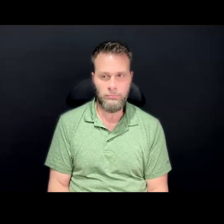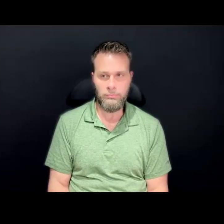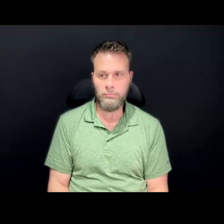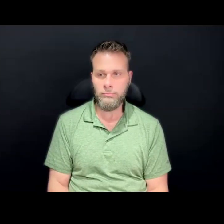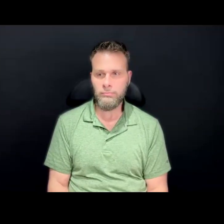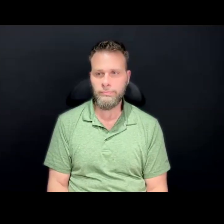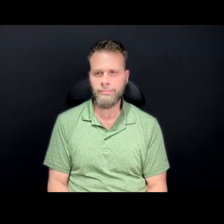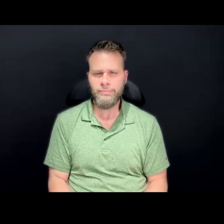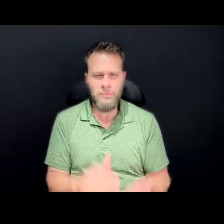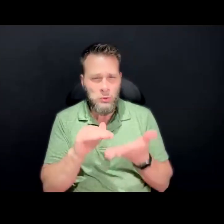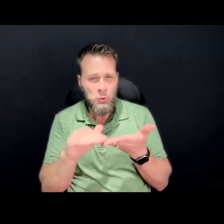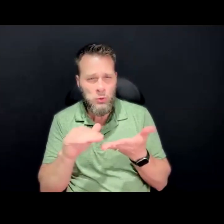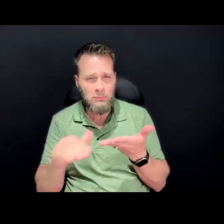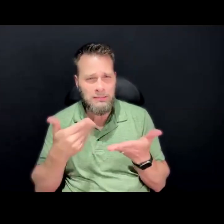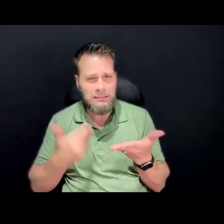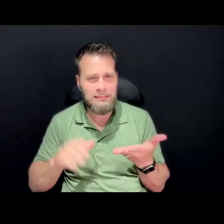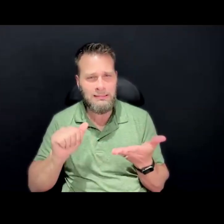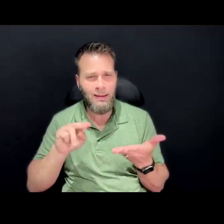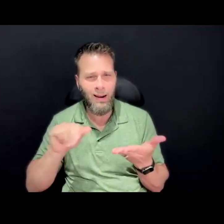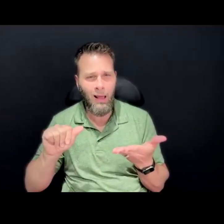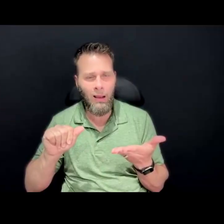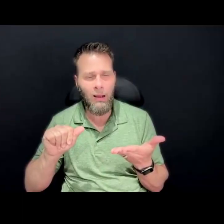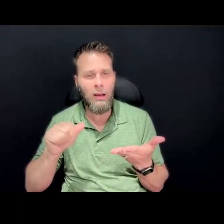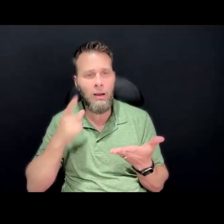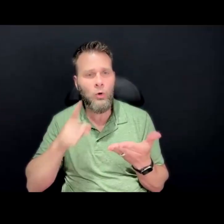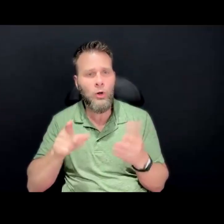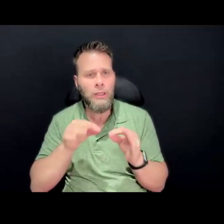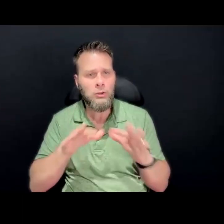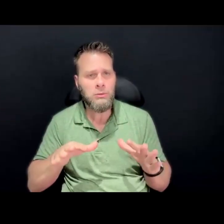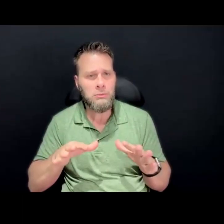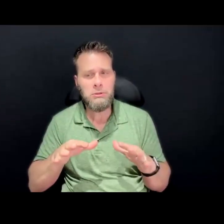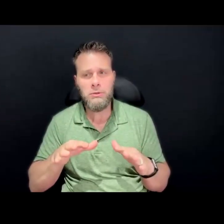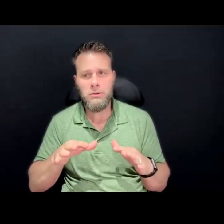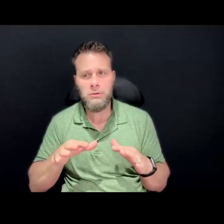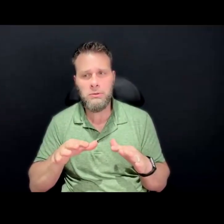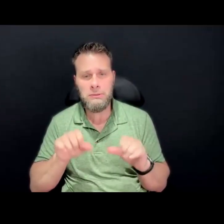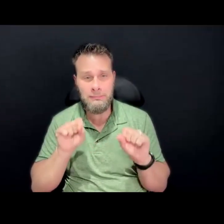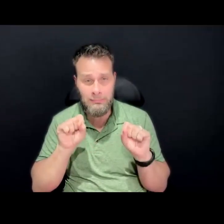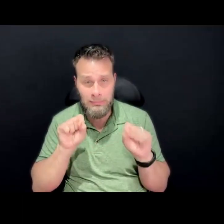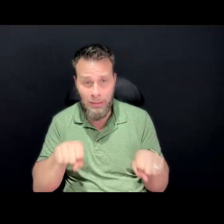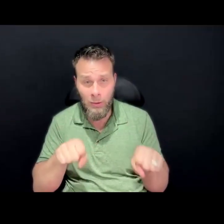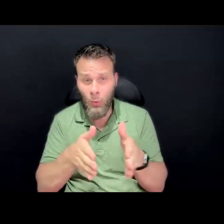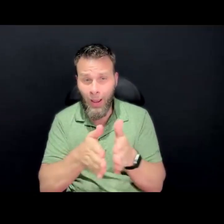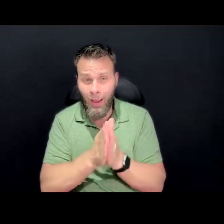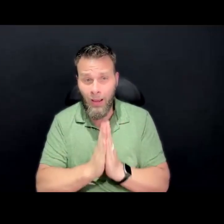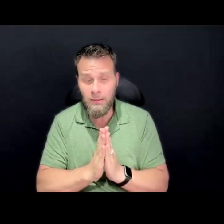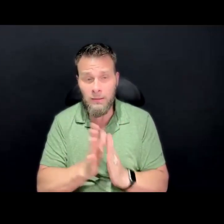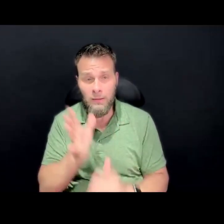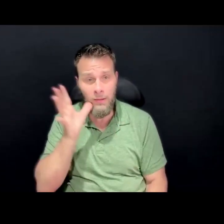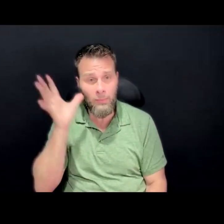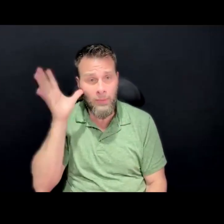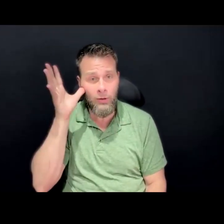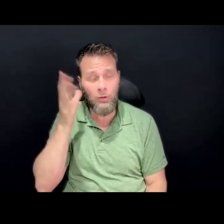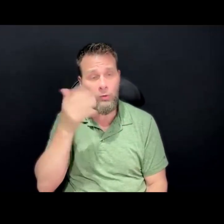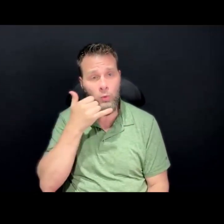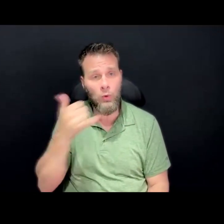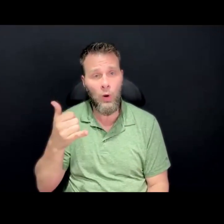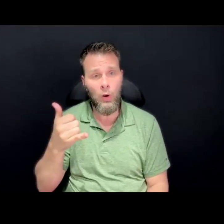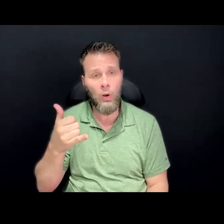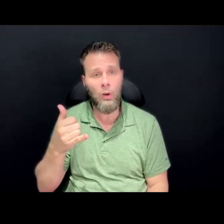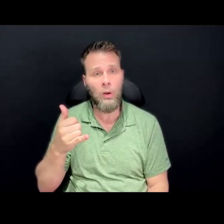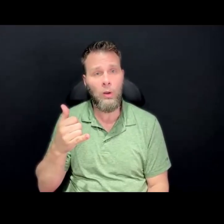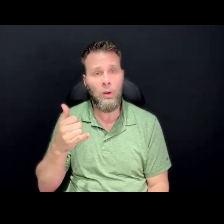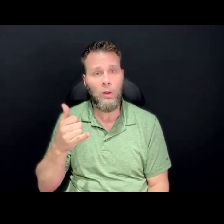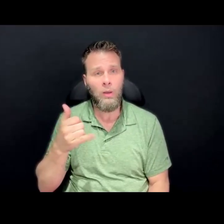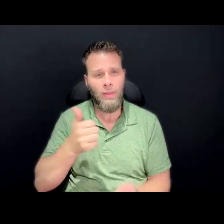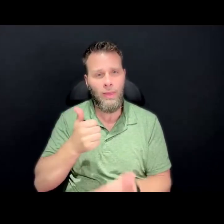Excuse me, this is Anna speaking for the interpreter. Can you please ask the parent to please call the helpline? We'll be